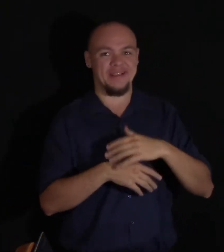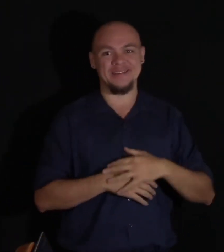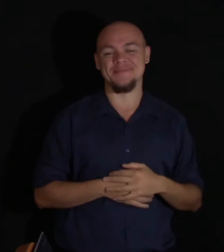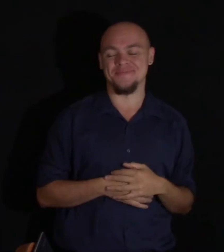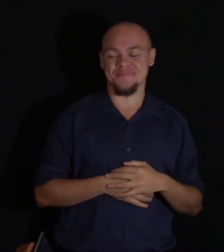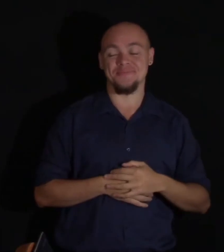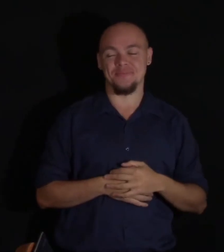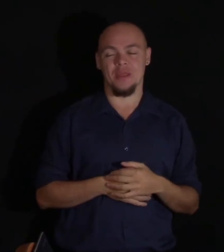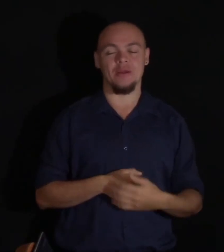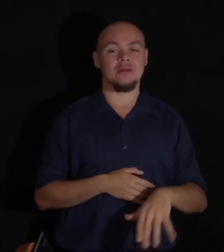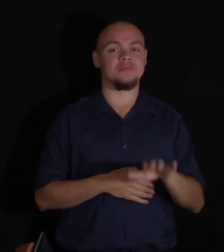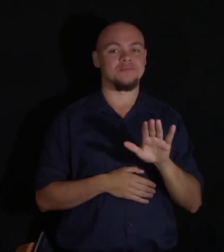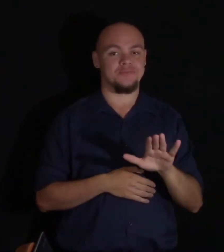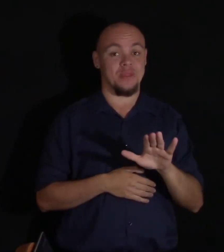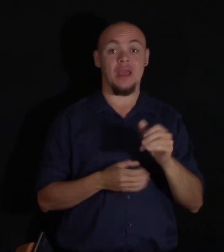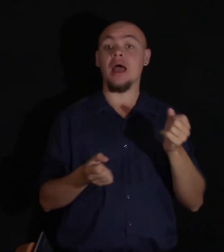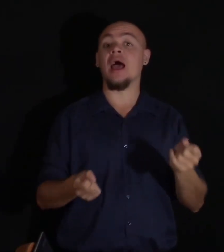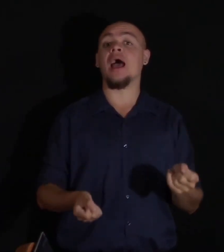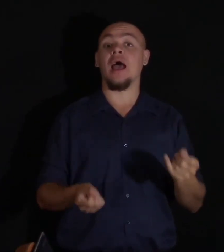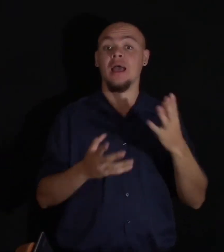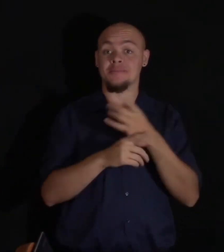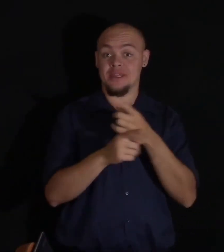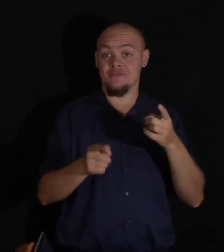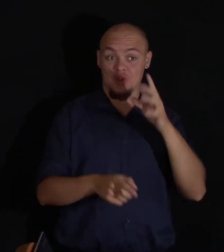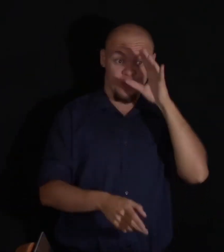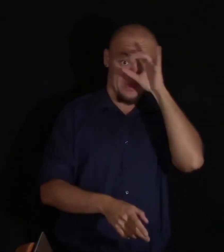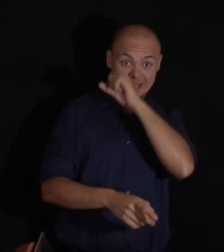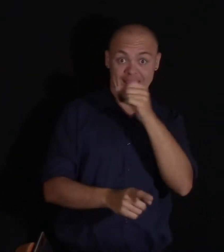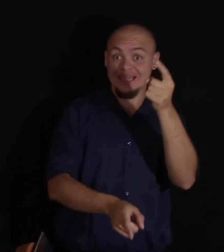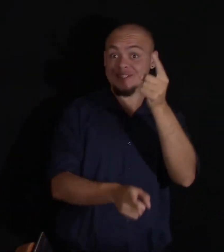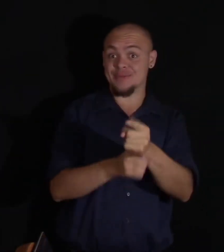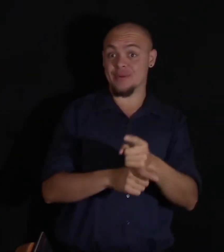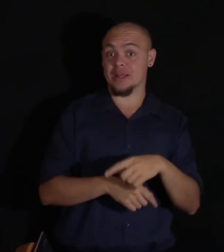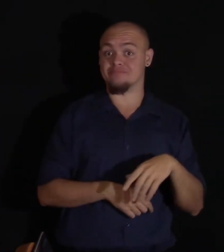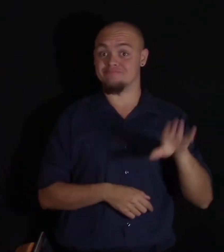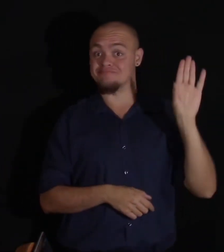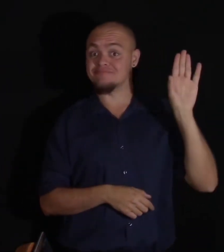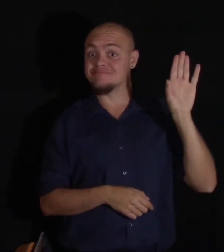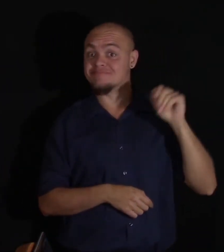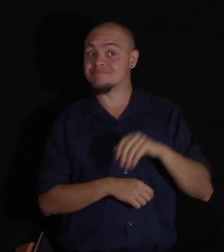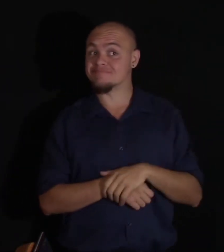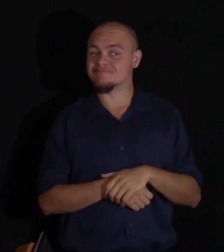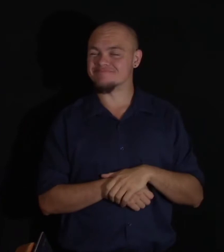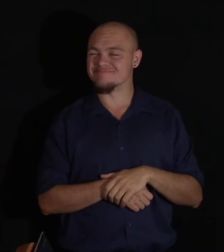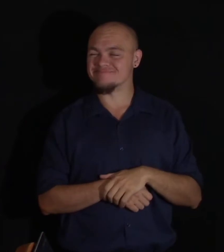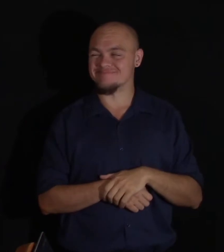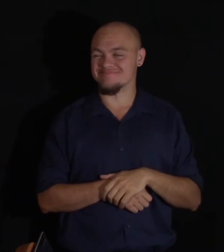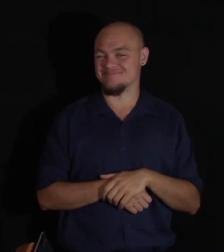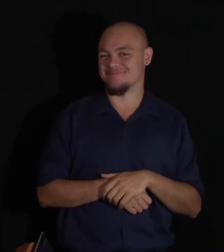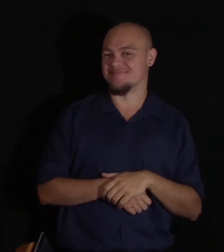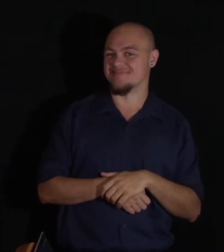Now, how many of you have guessed this right? Please raise your hands. Okay.